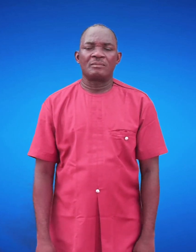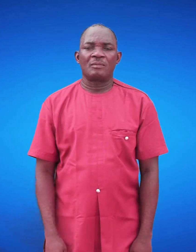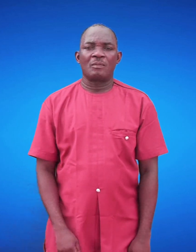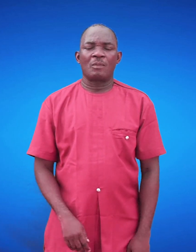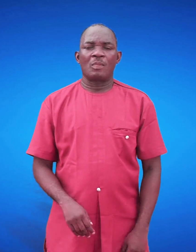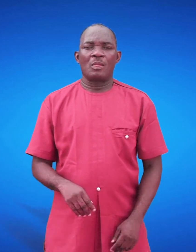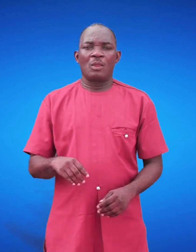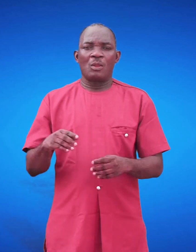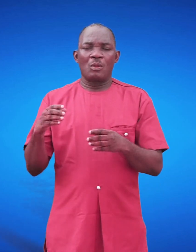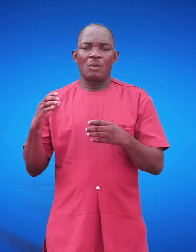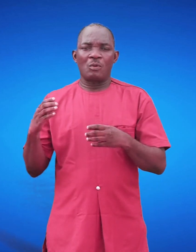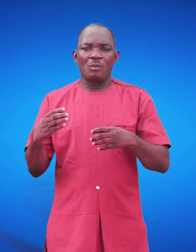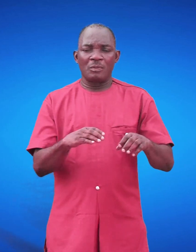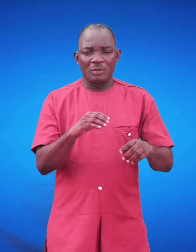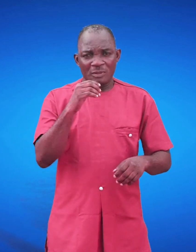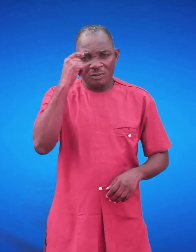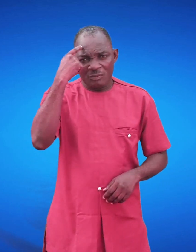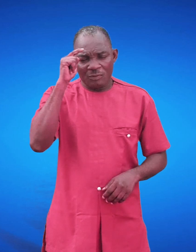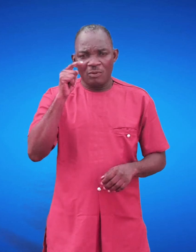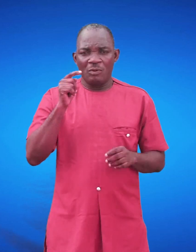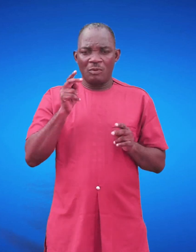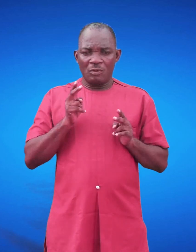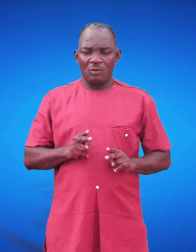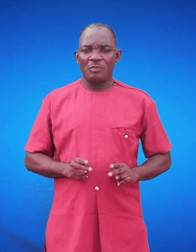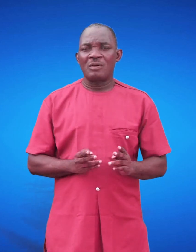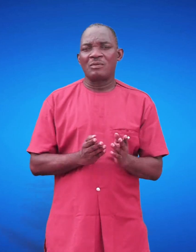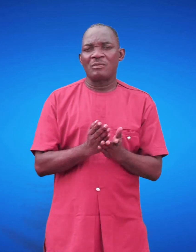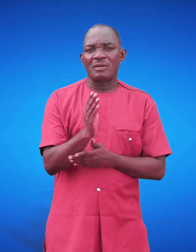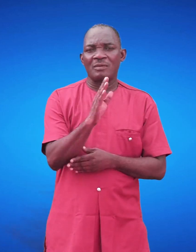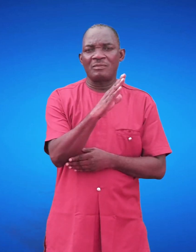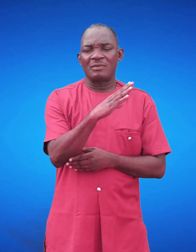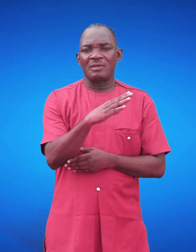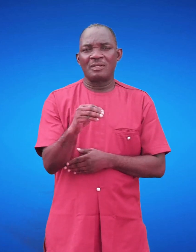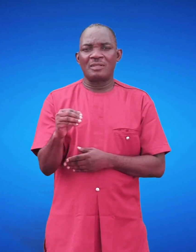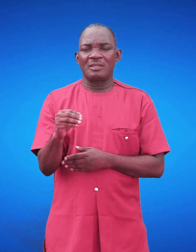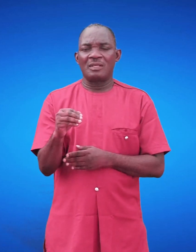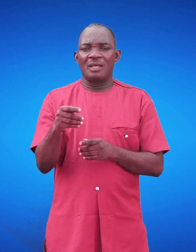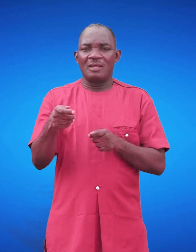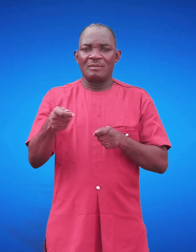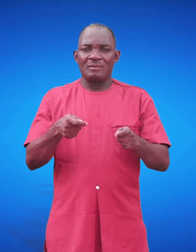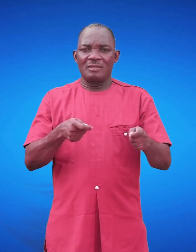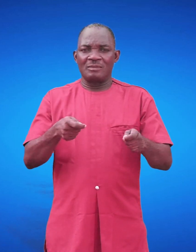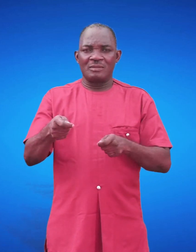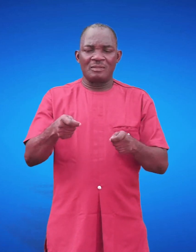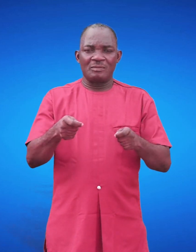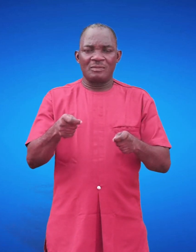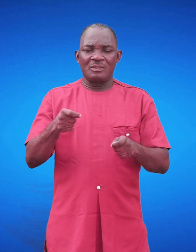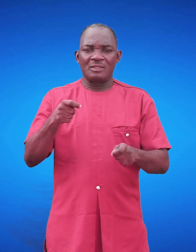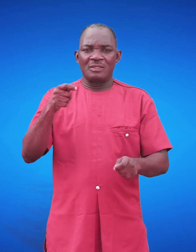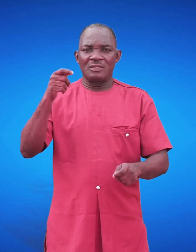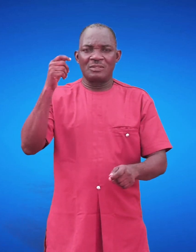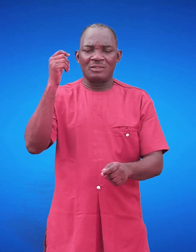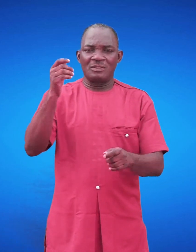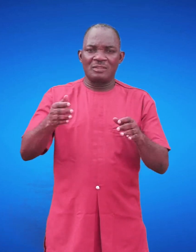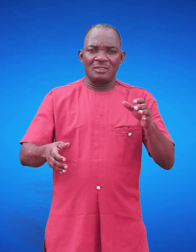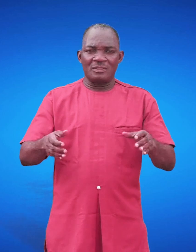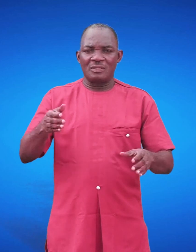Commission for Human Rights and Administrative Justice.